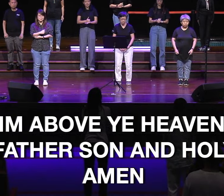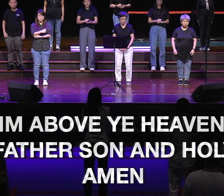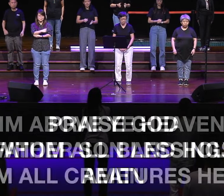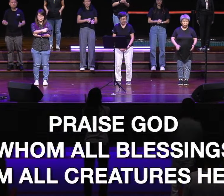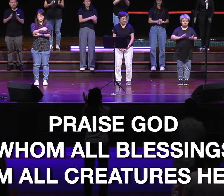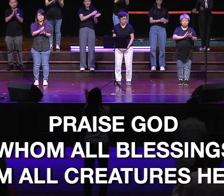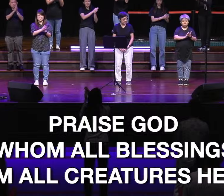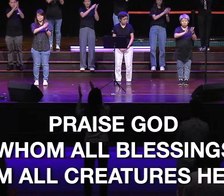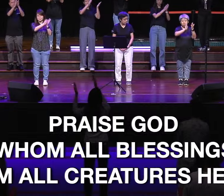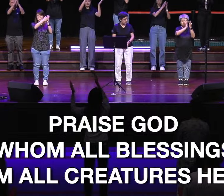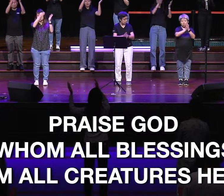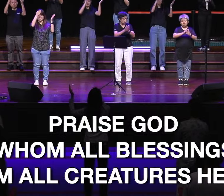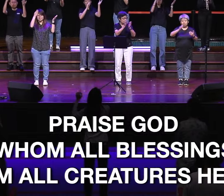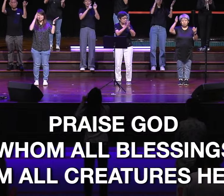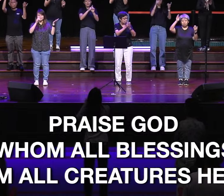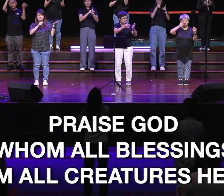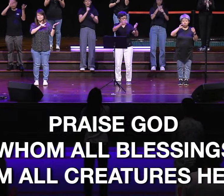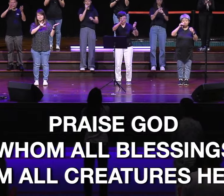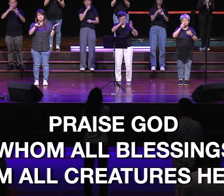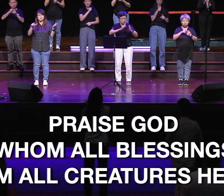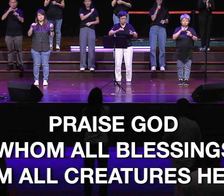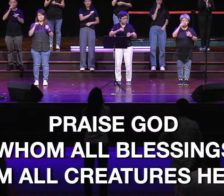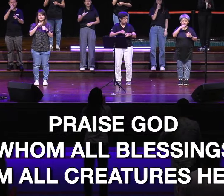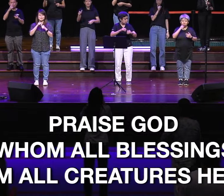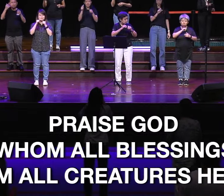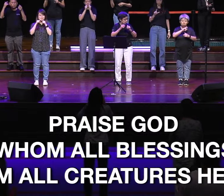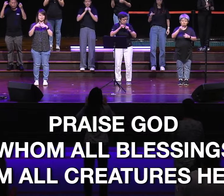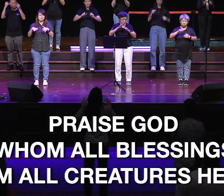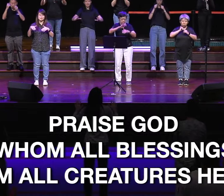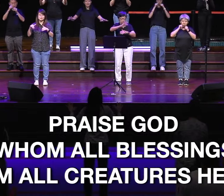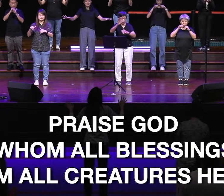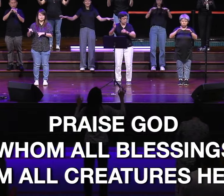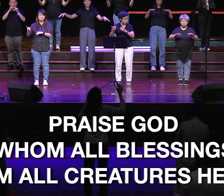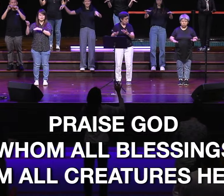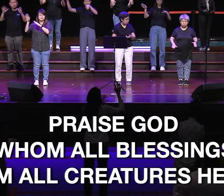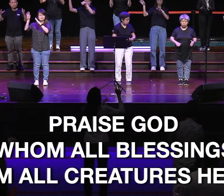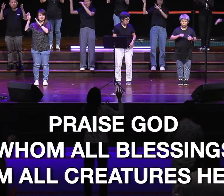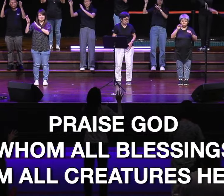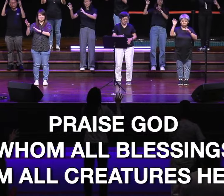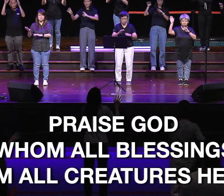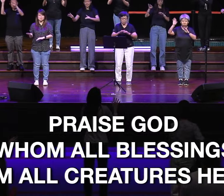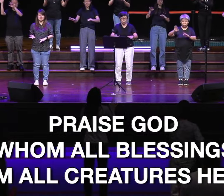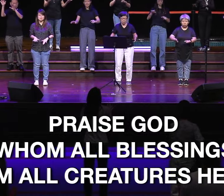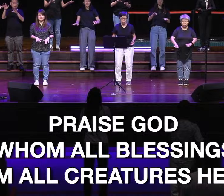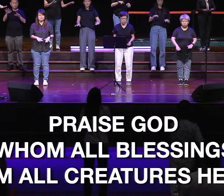Praise God from whom all blessings